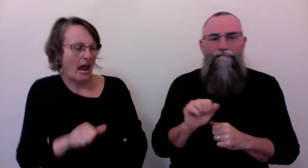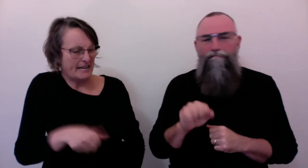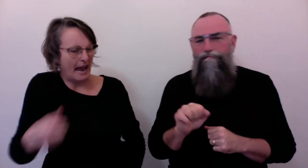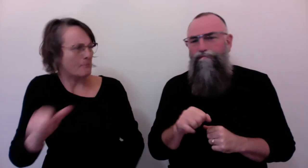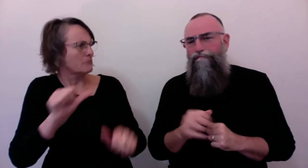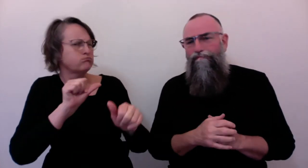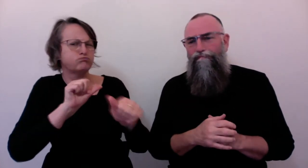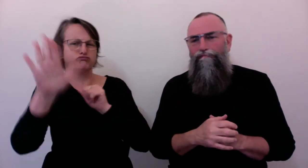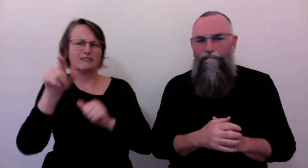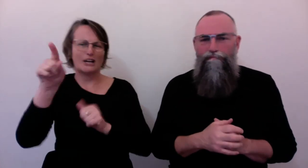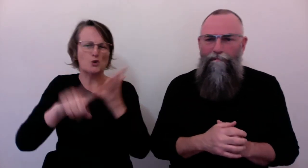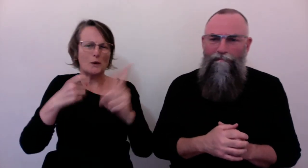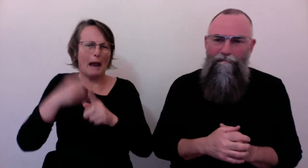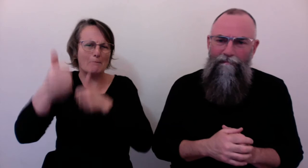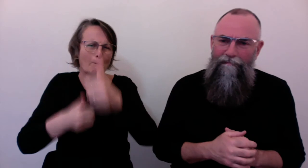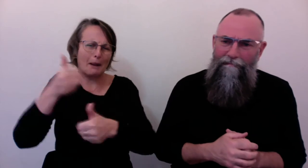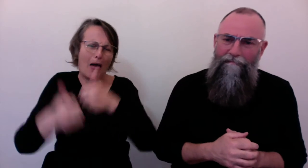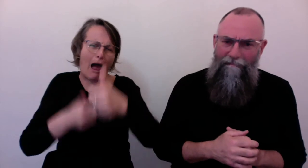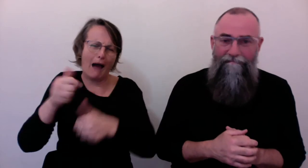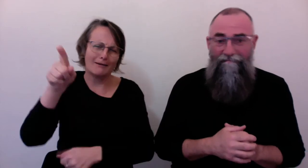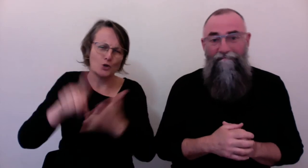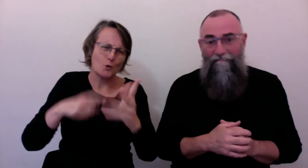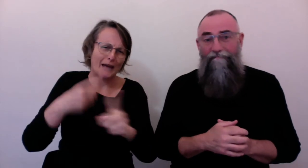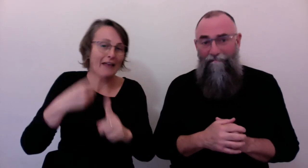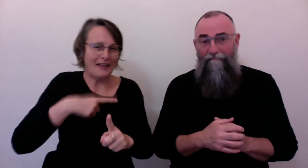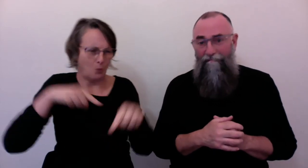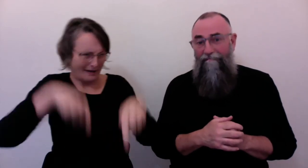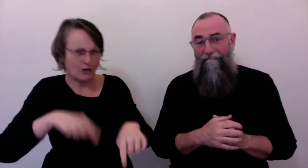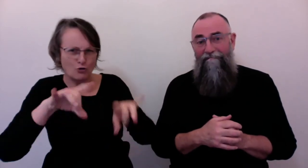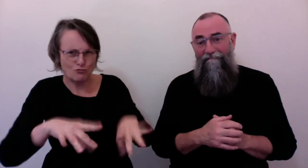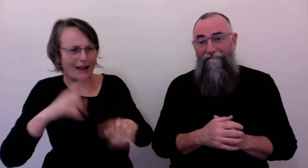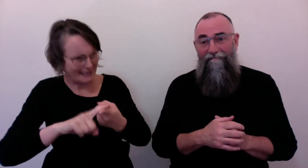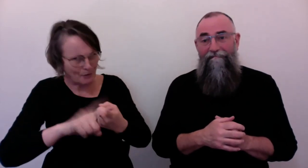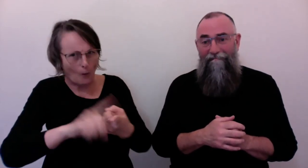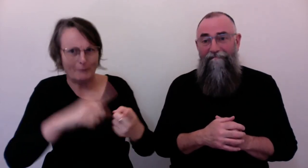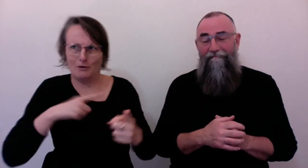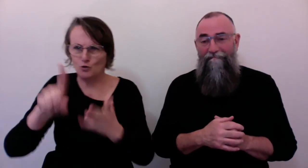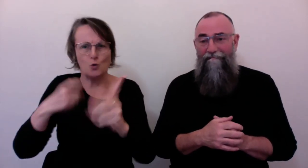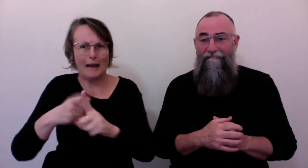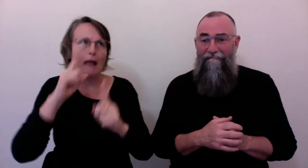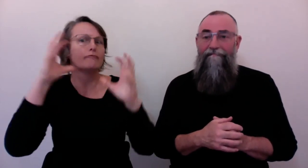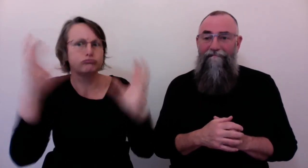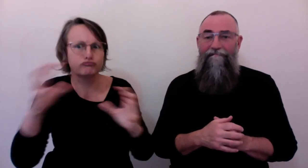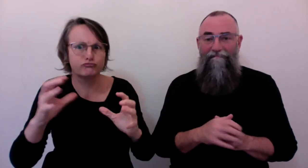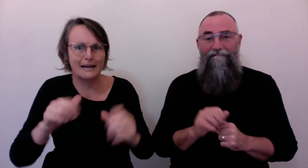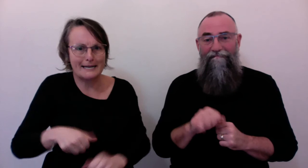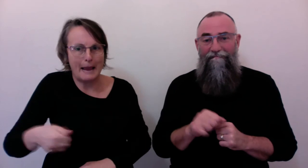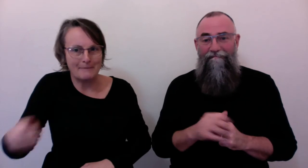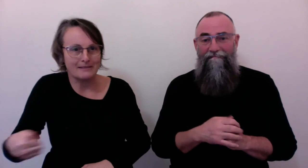reason Neighbours is really in production here is because it is a monster in the UK. And Yeah. we're not being an idiot, but when I was on Neighbours, Yeah. no one in Australia cared.